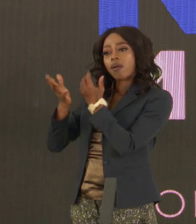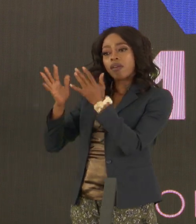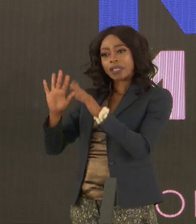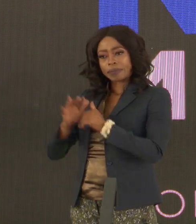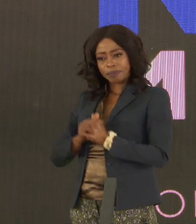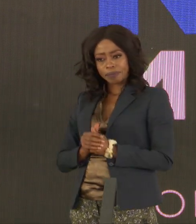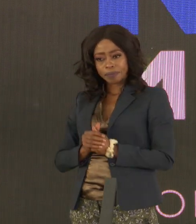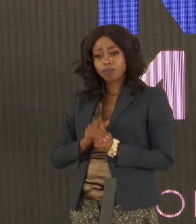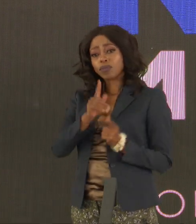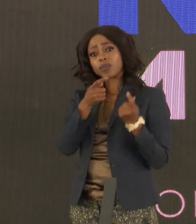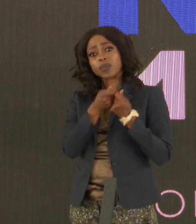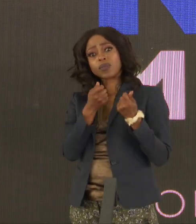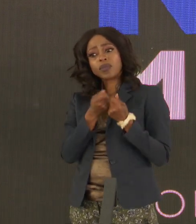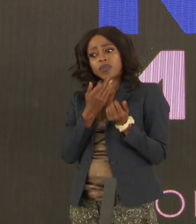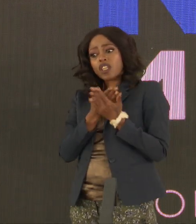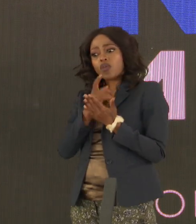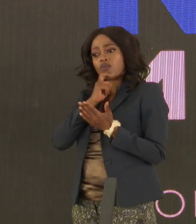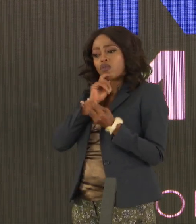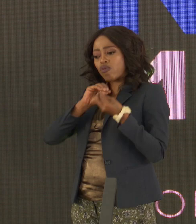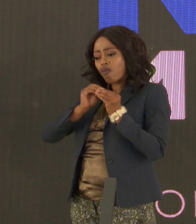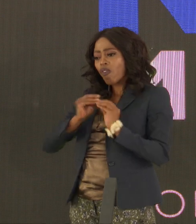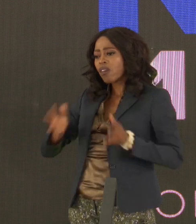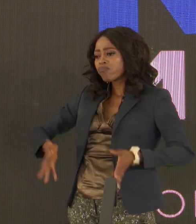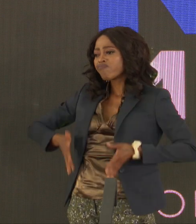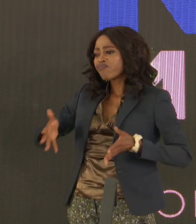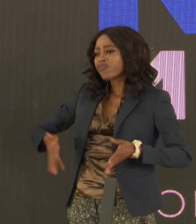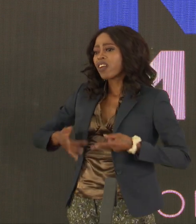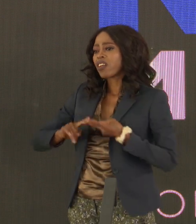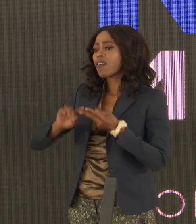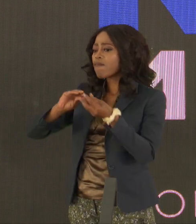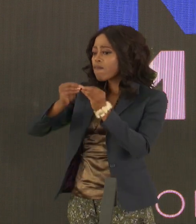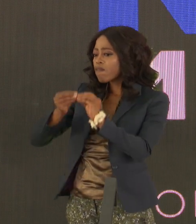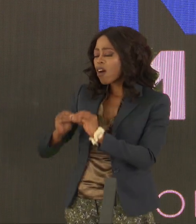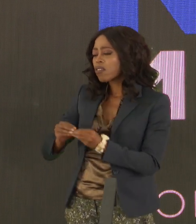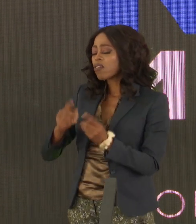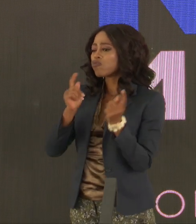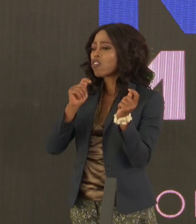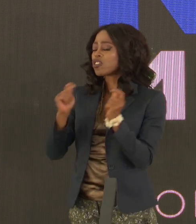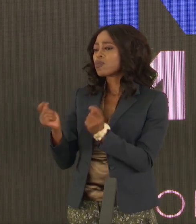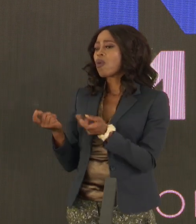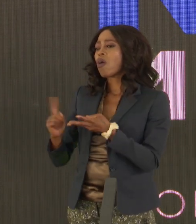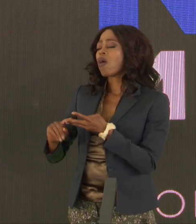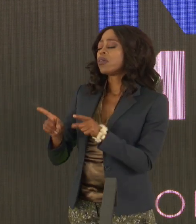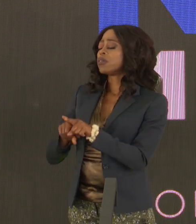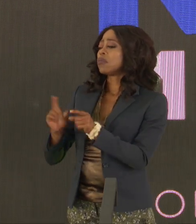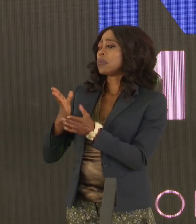This is money that could be used to fix the railway system, maintain locomotives,